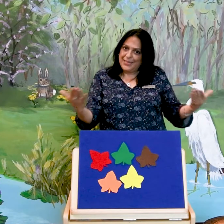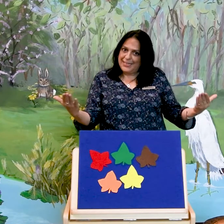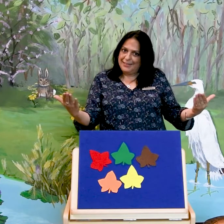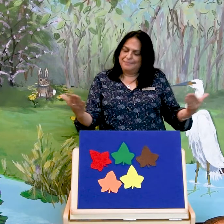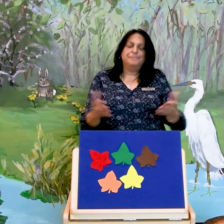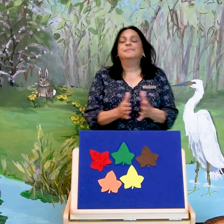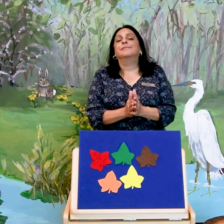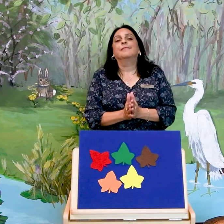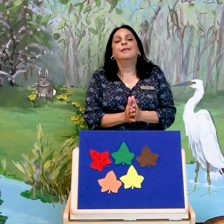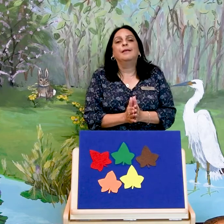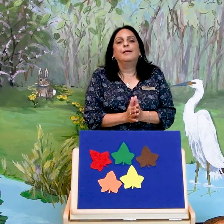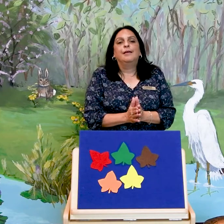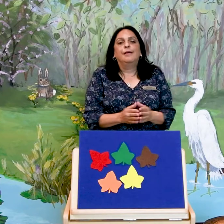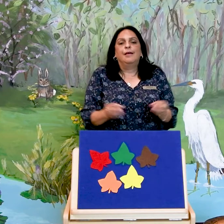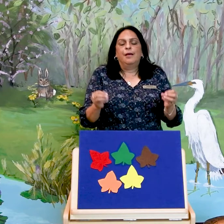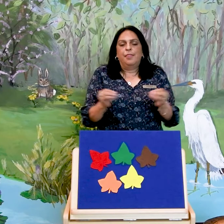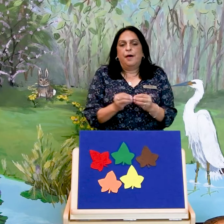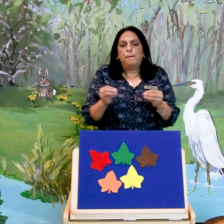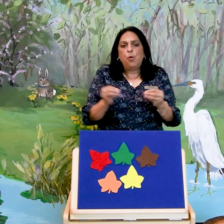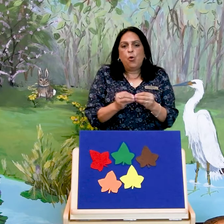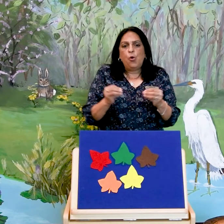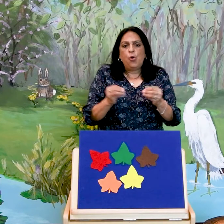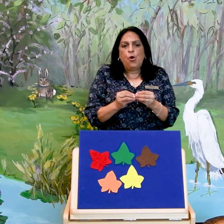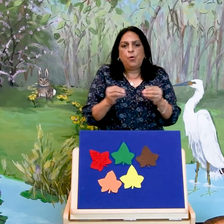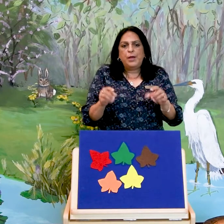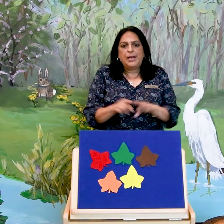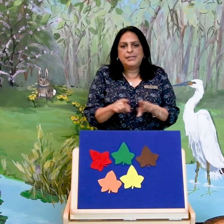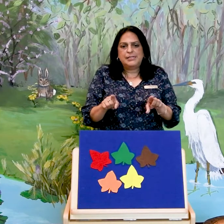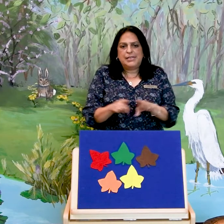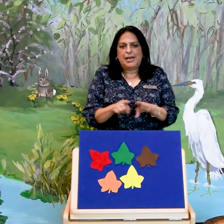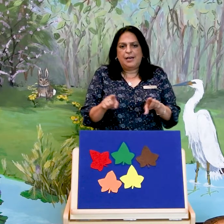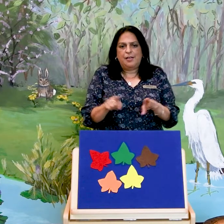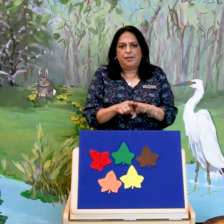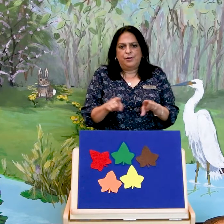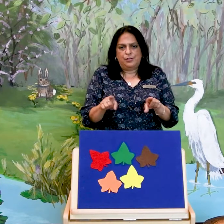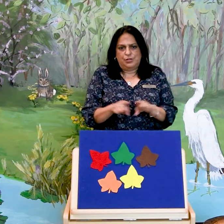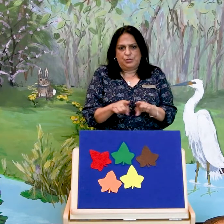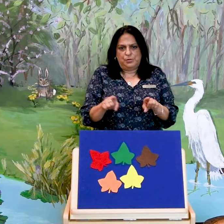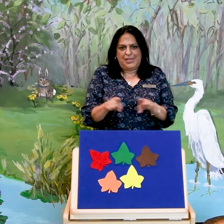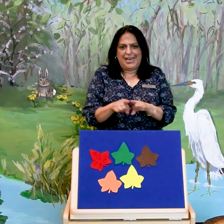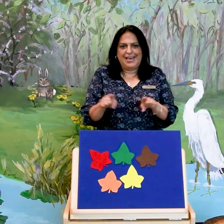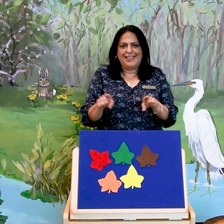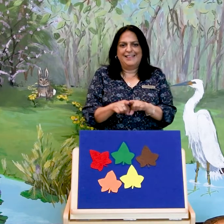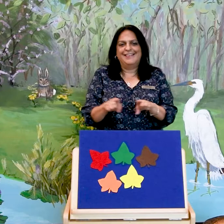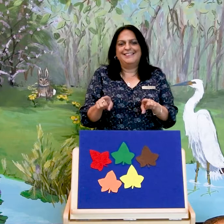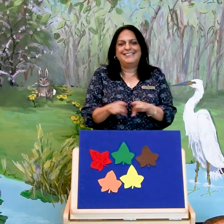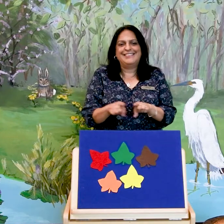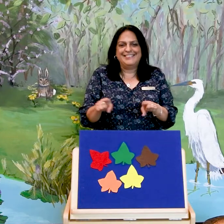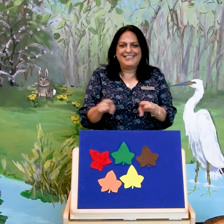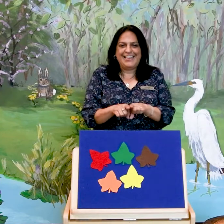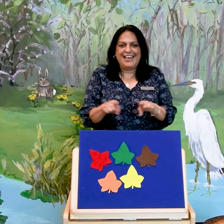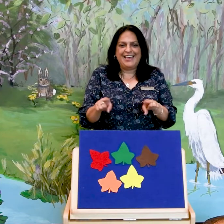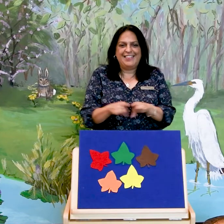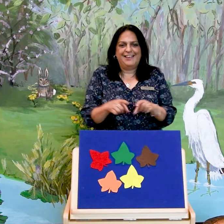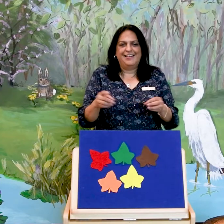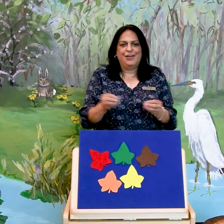again. The more we get together, together, together, oh,